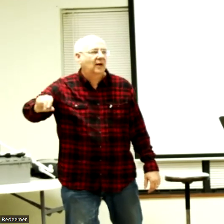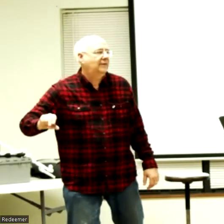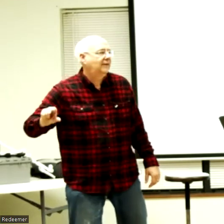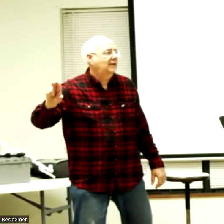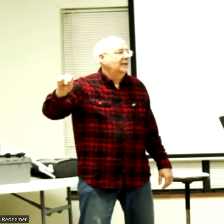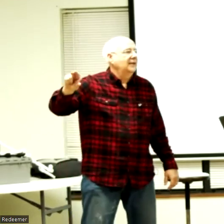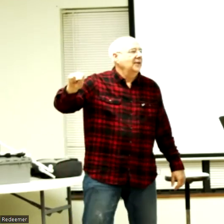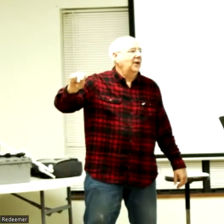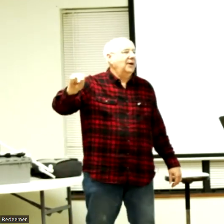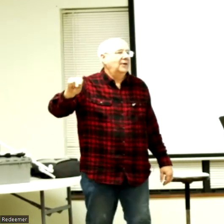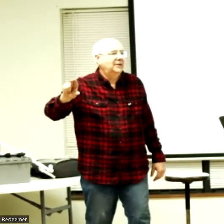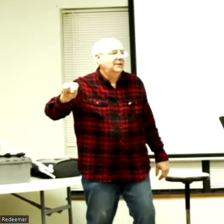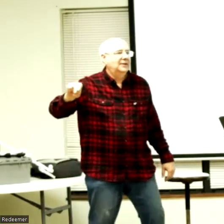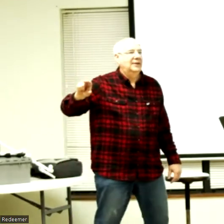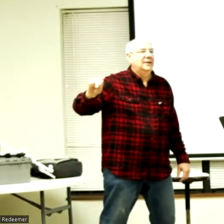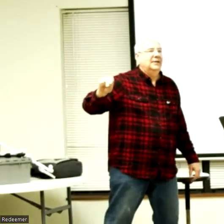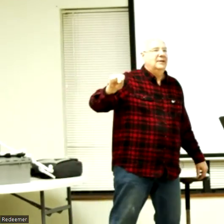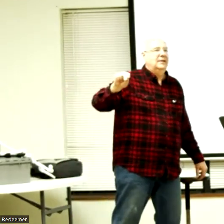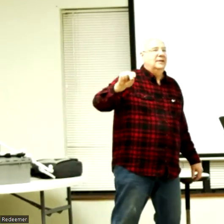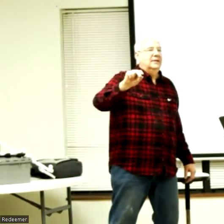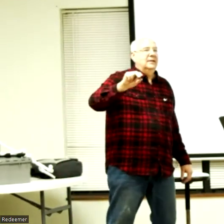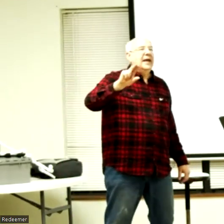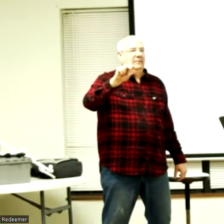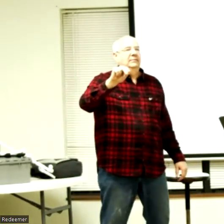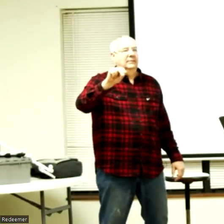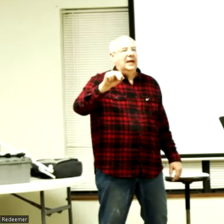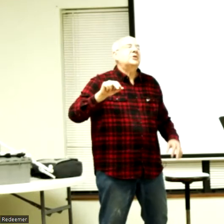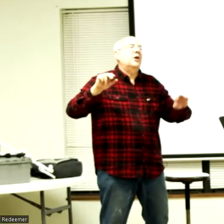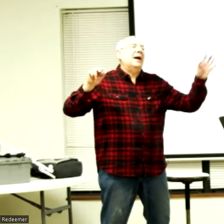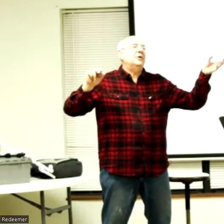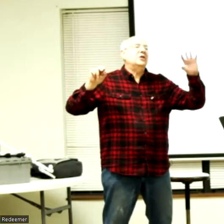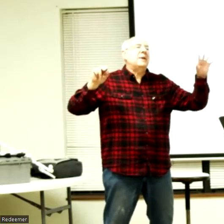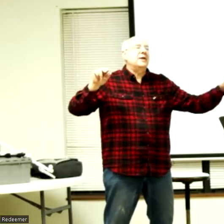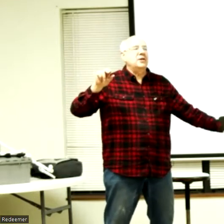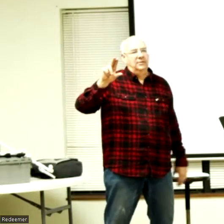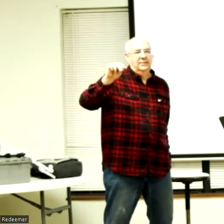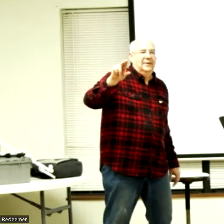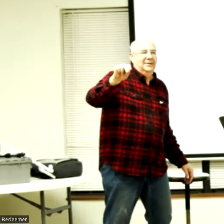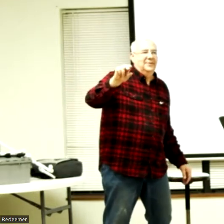off. No, no. Yeah, I'm sorry. I was just being cute.